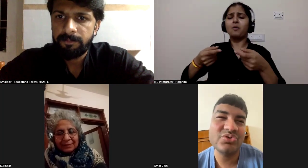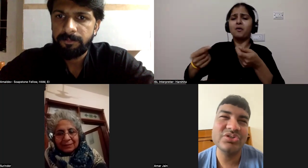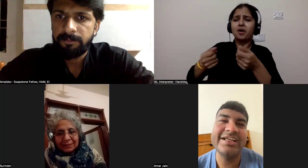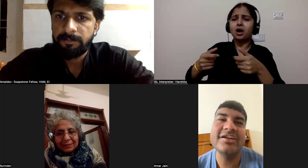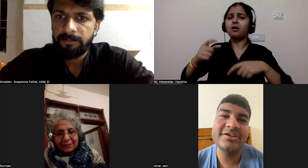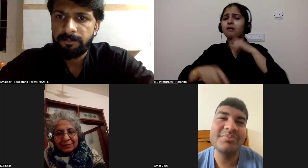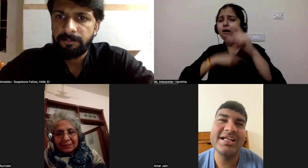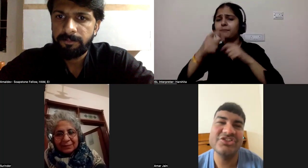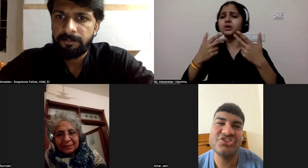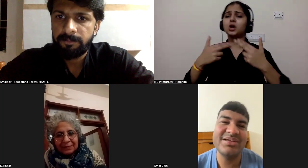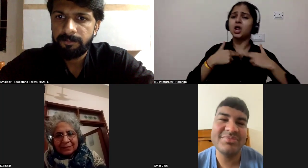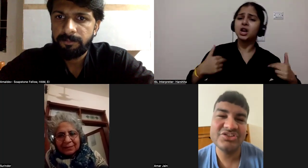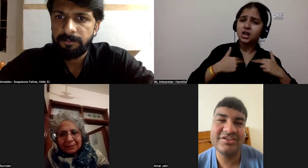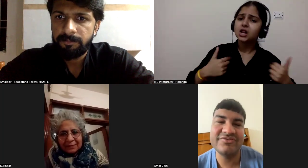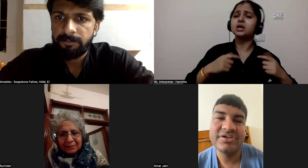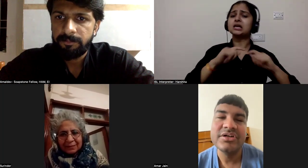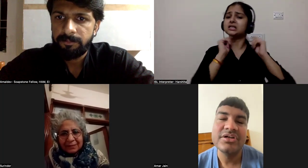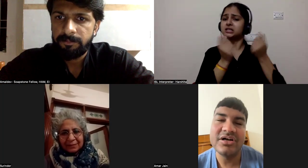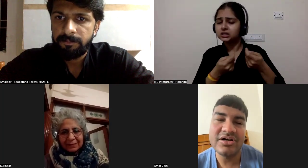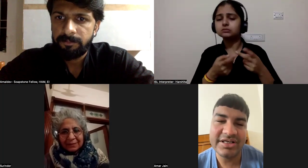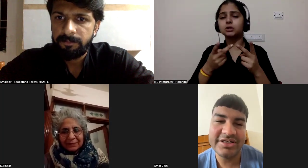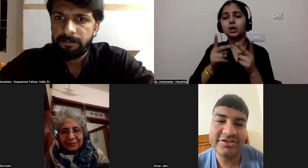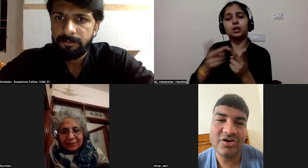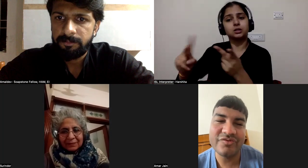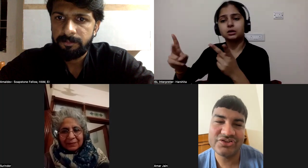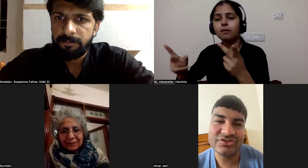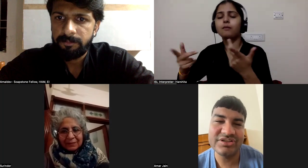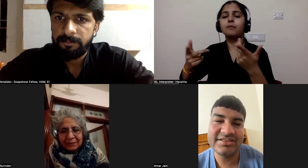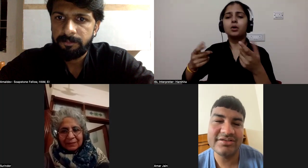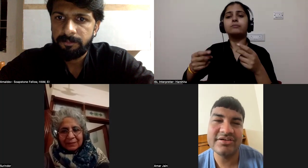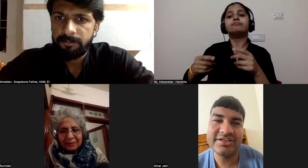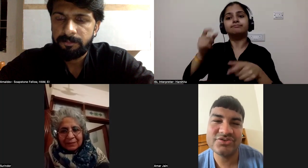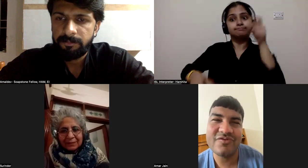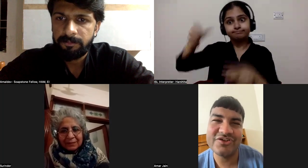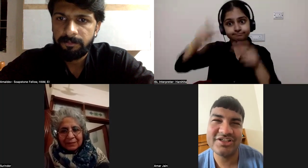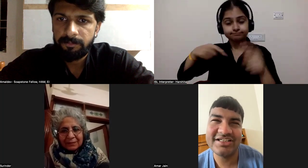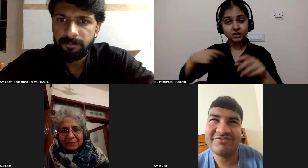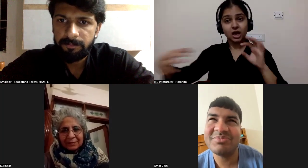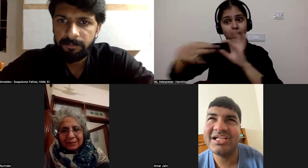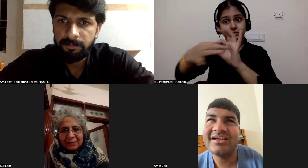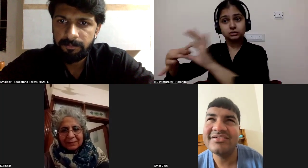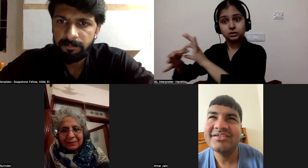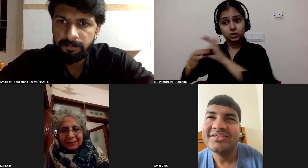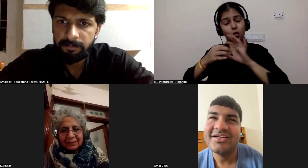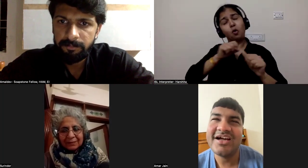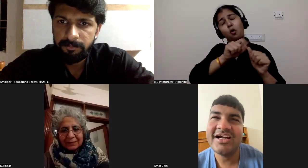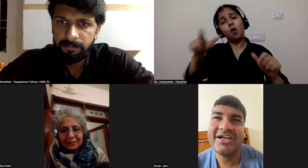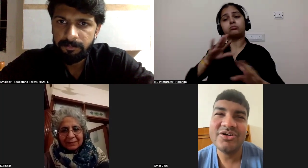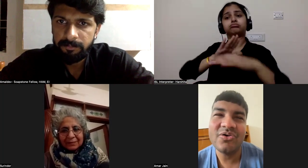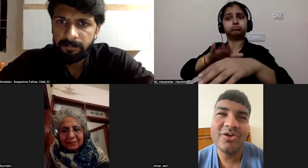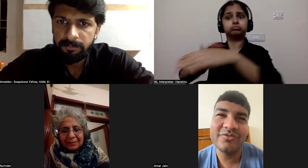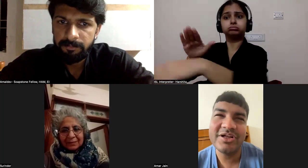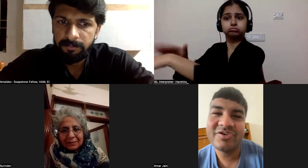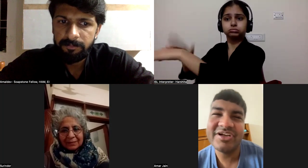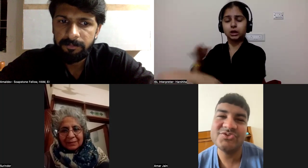reached out to the legal compliance team and chief credit officer and risk officer and everybody.